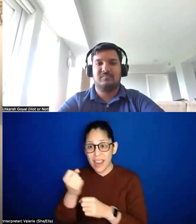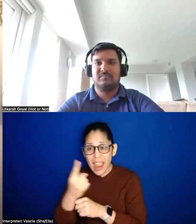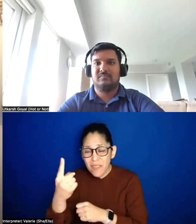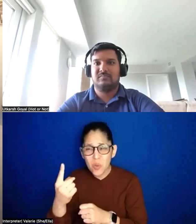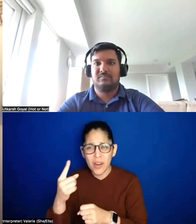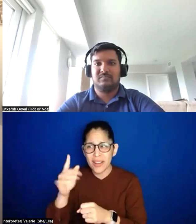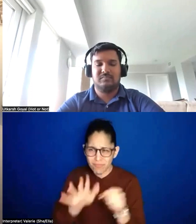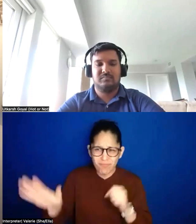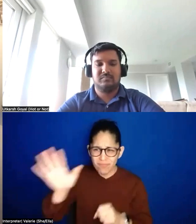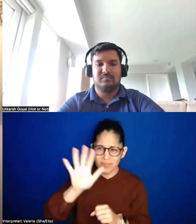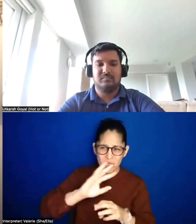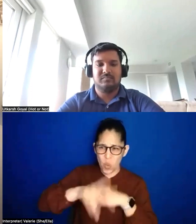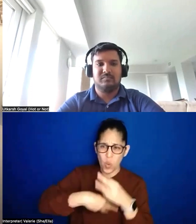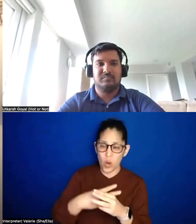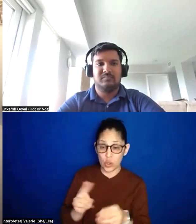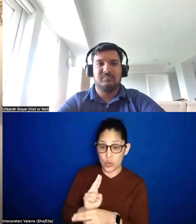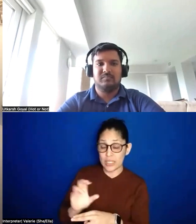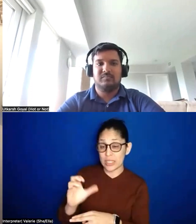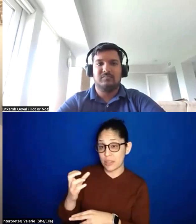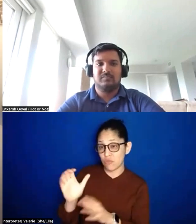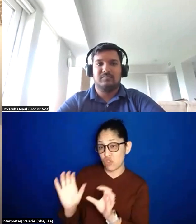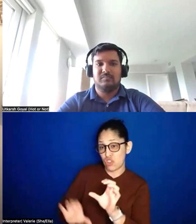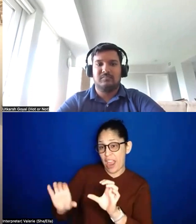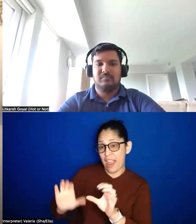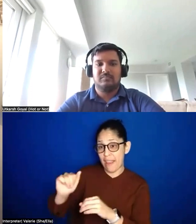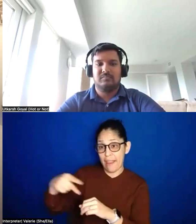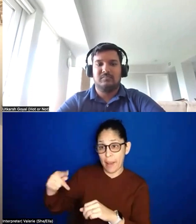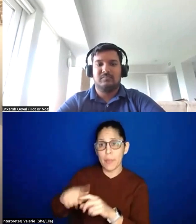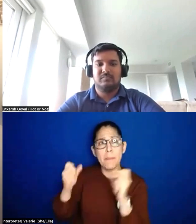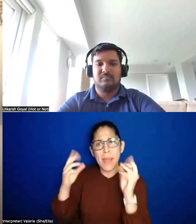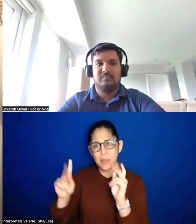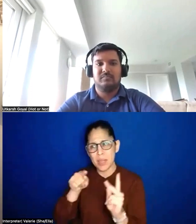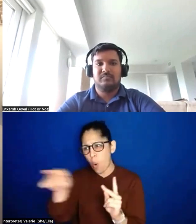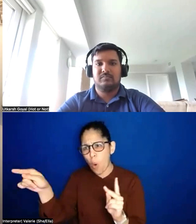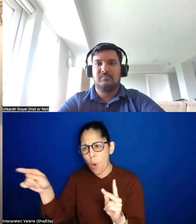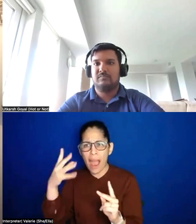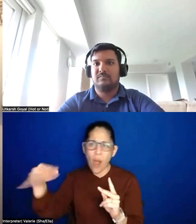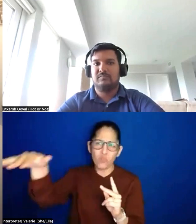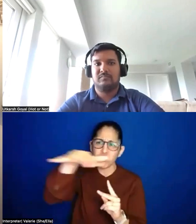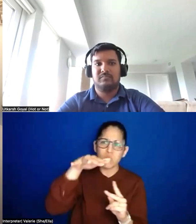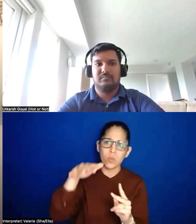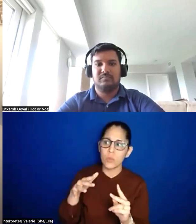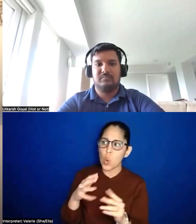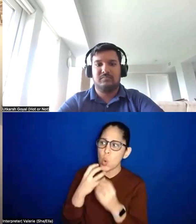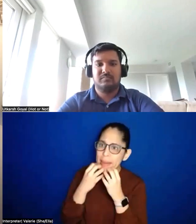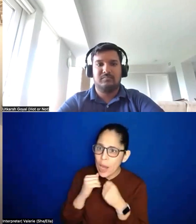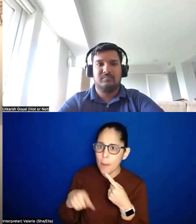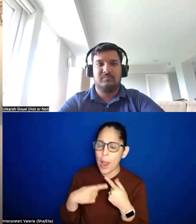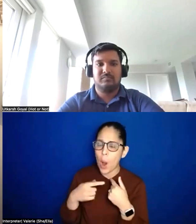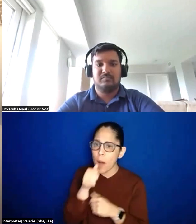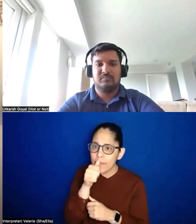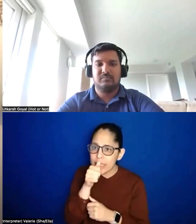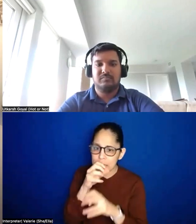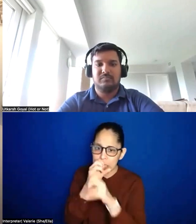app, but there's also a lot of people out there who really care about privacy and really care